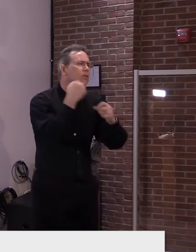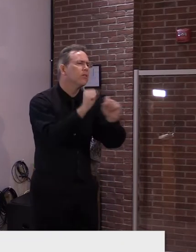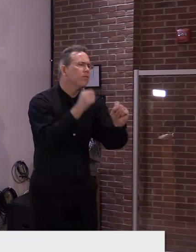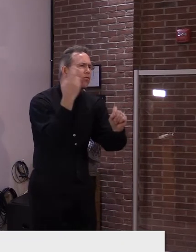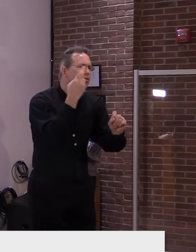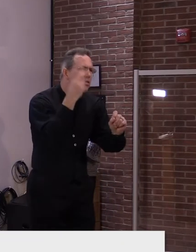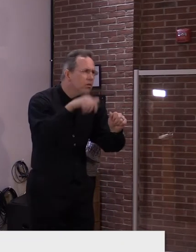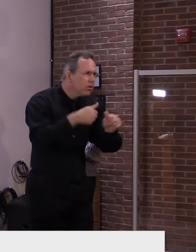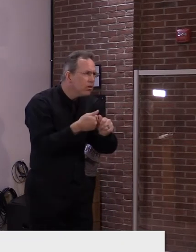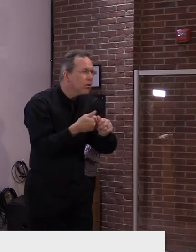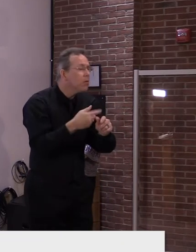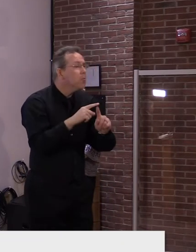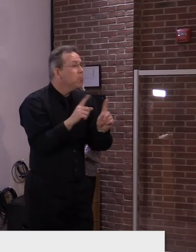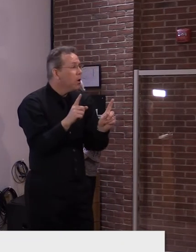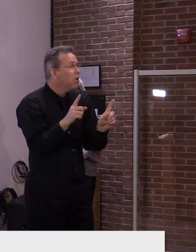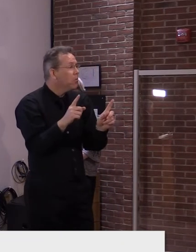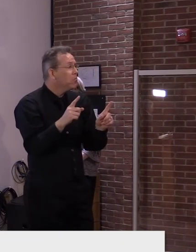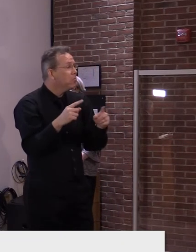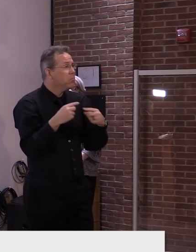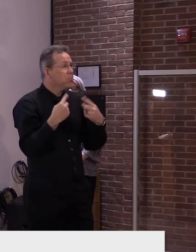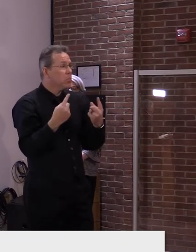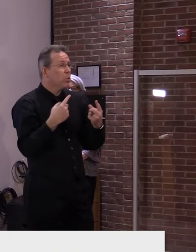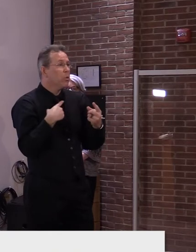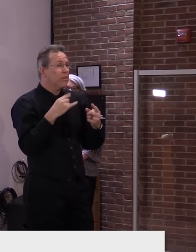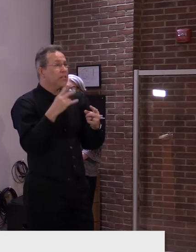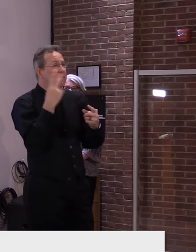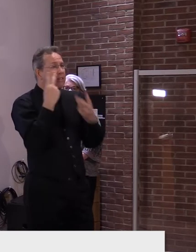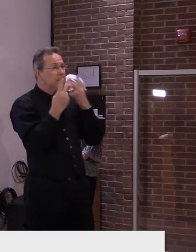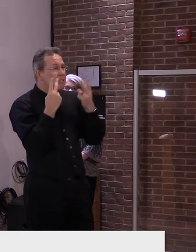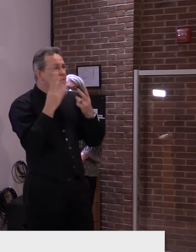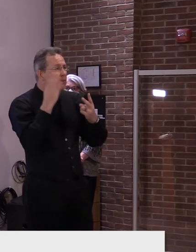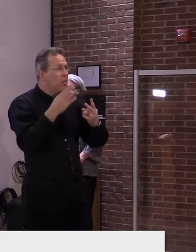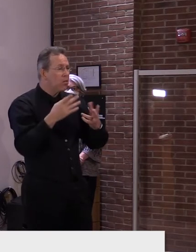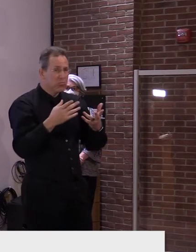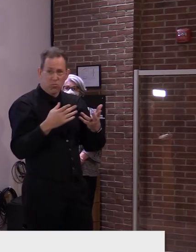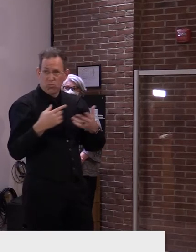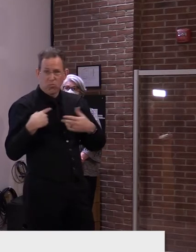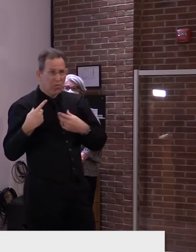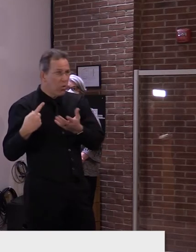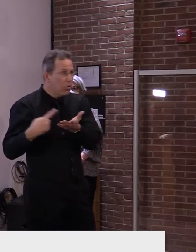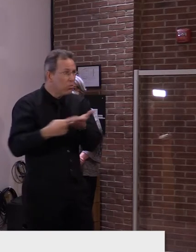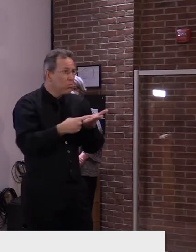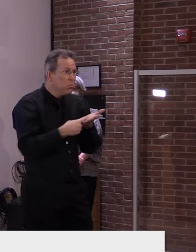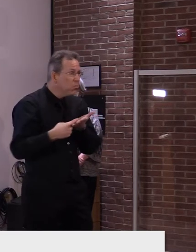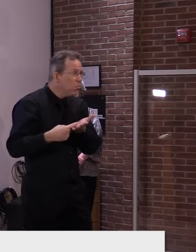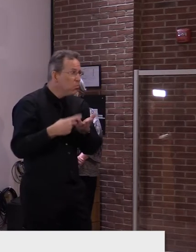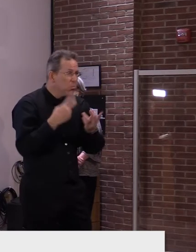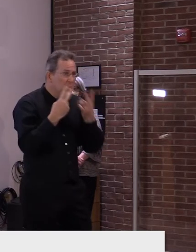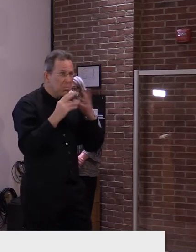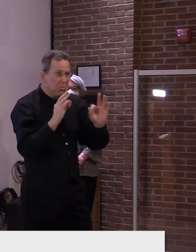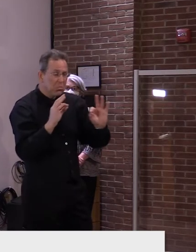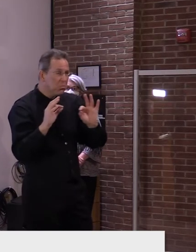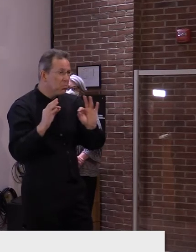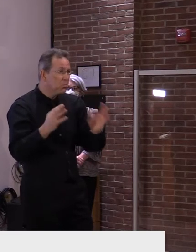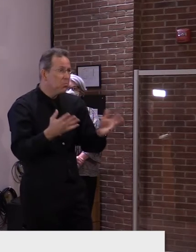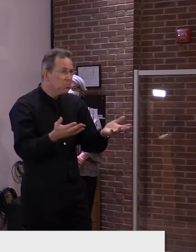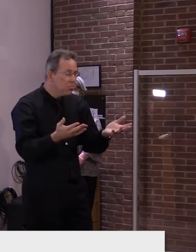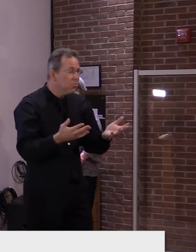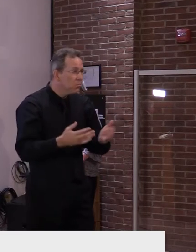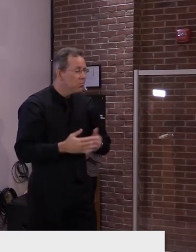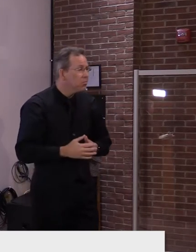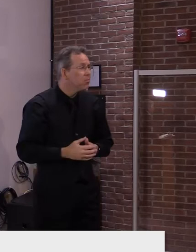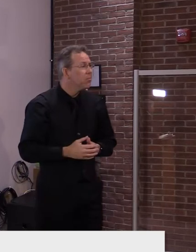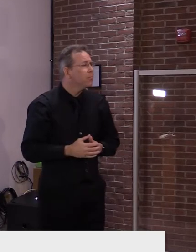see, based upon what we have talked about with various with the long-term